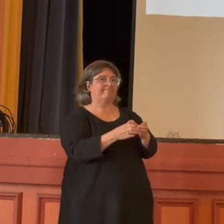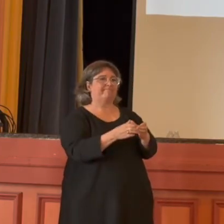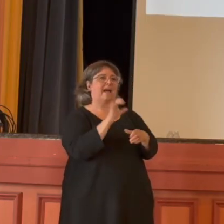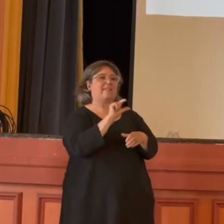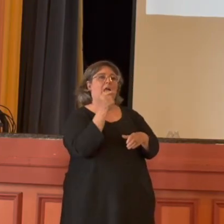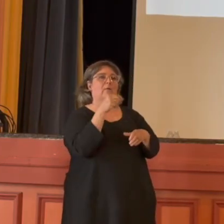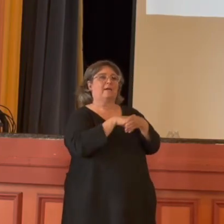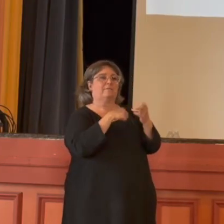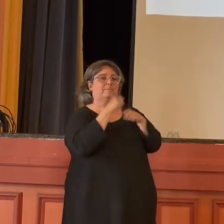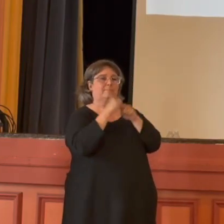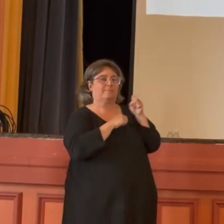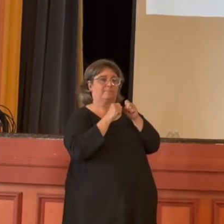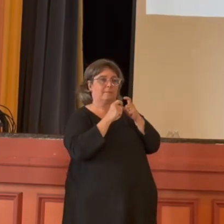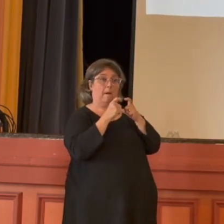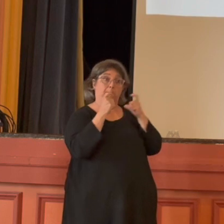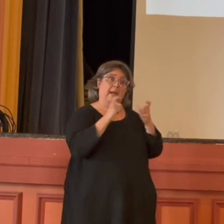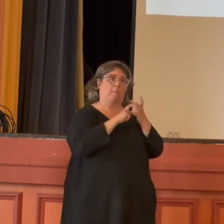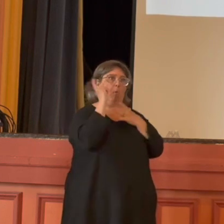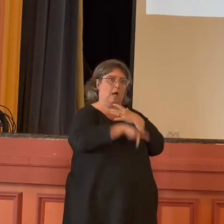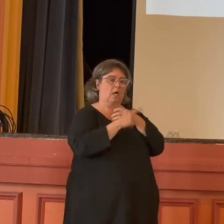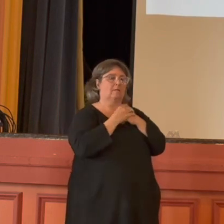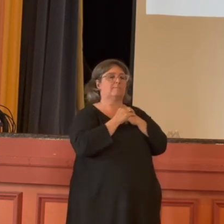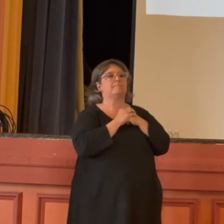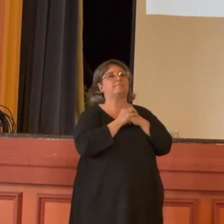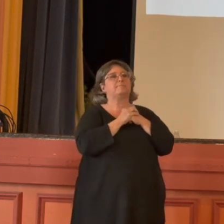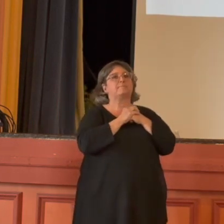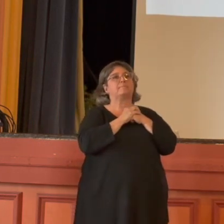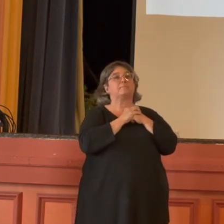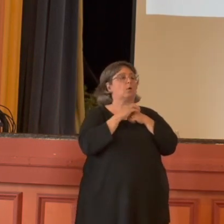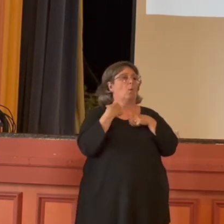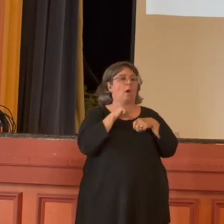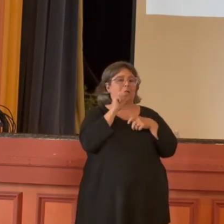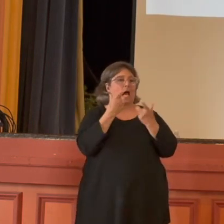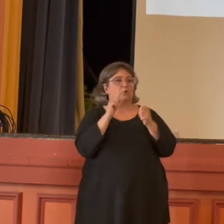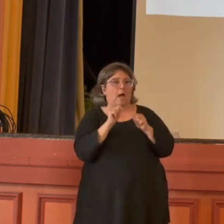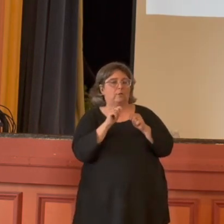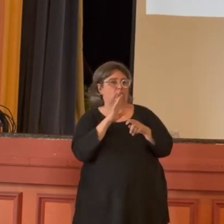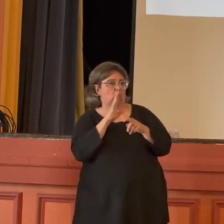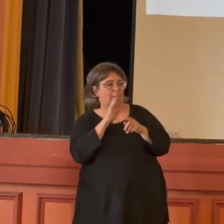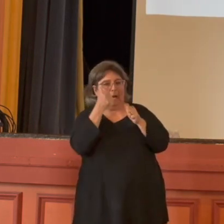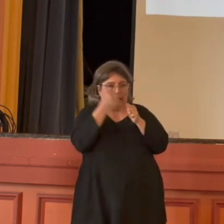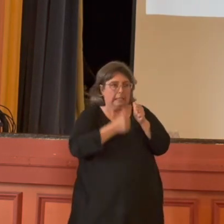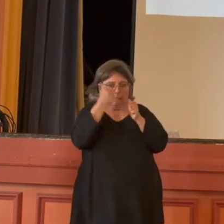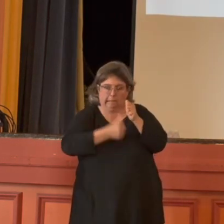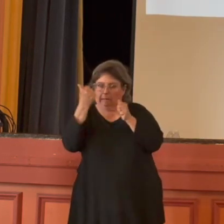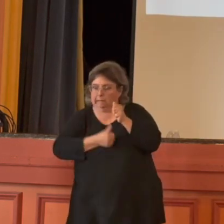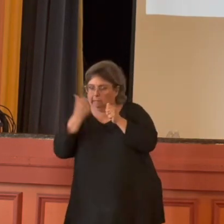into big projects so that we weren't trying to talk about each